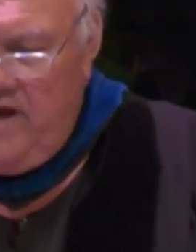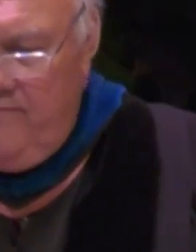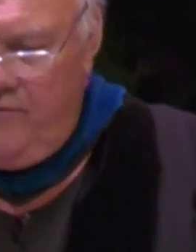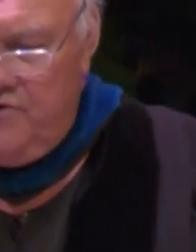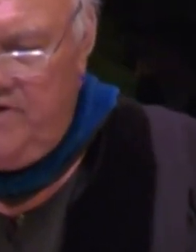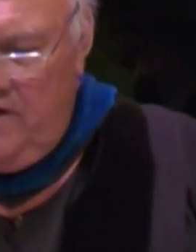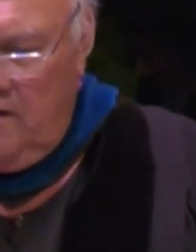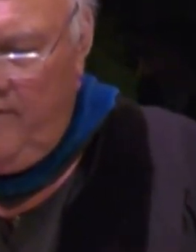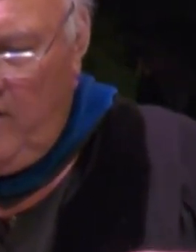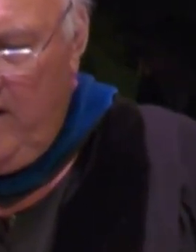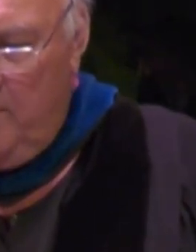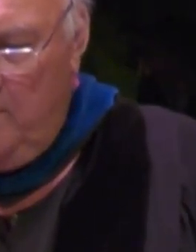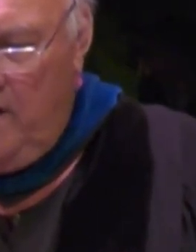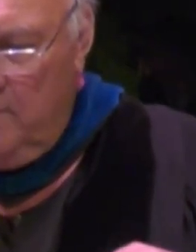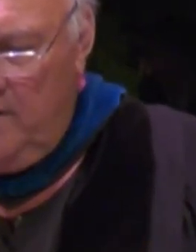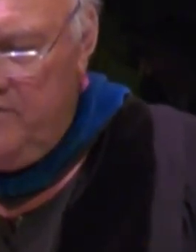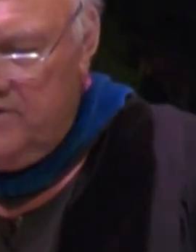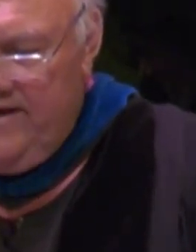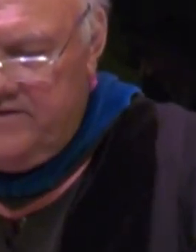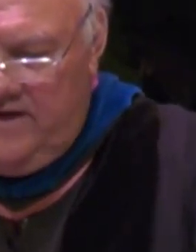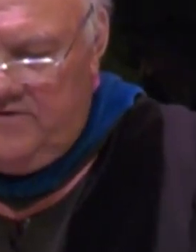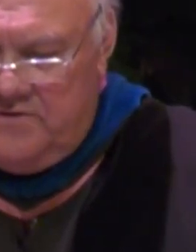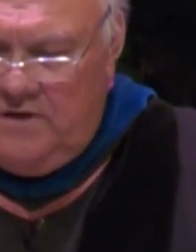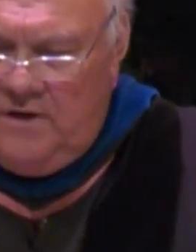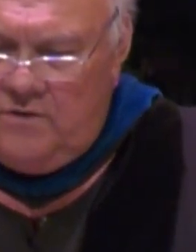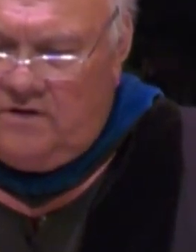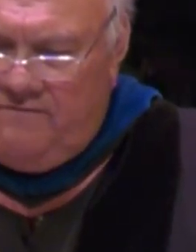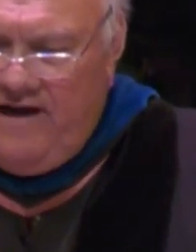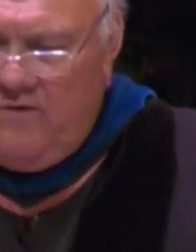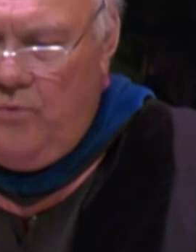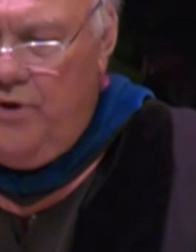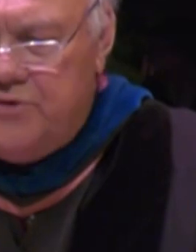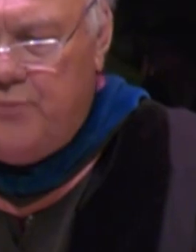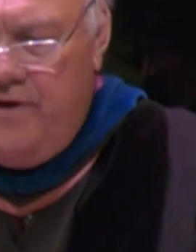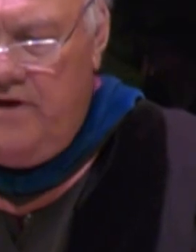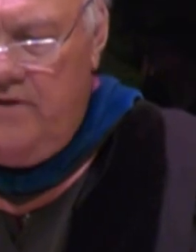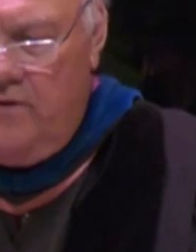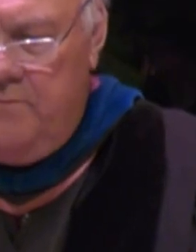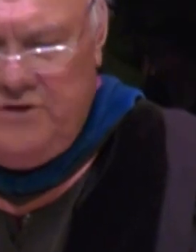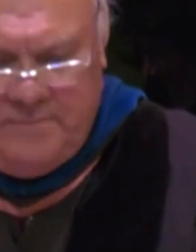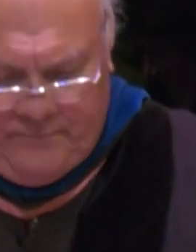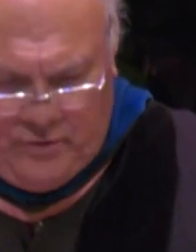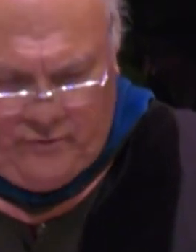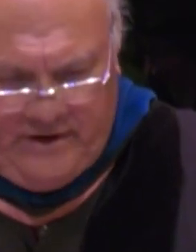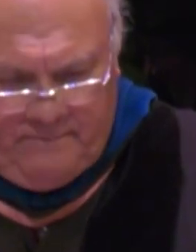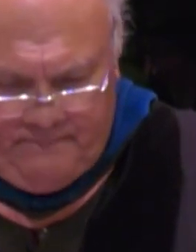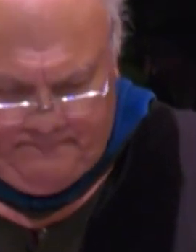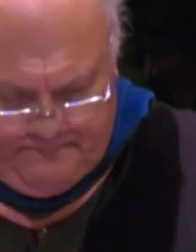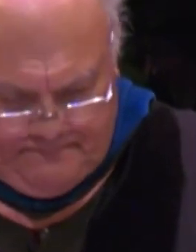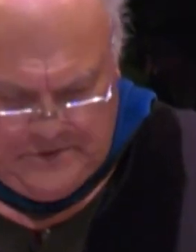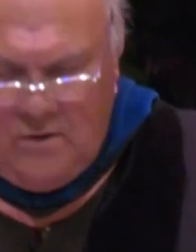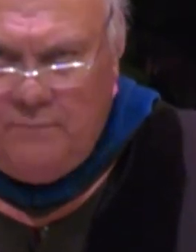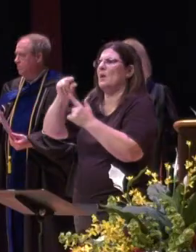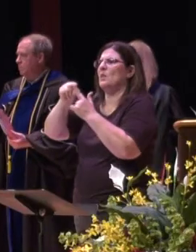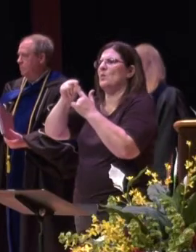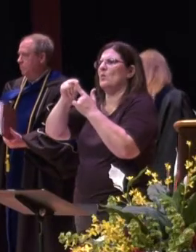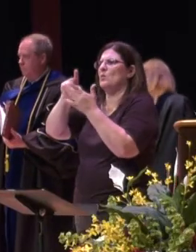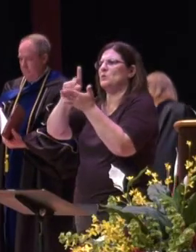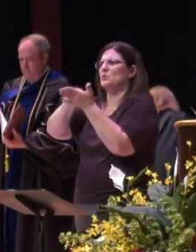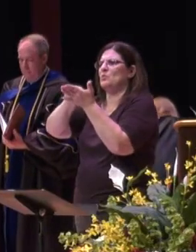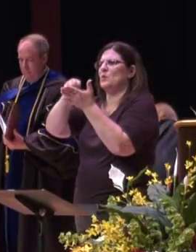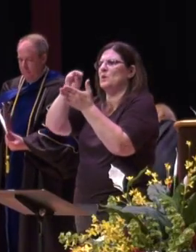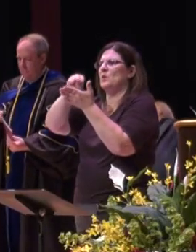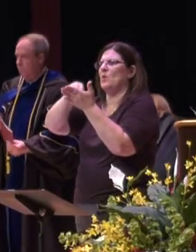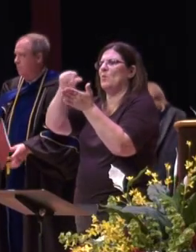Please stand for the singing of our alma mater by Miss Lexi Henson. You can find the words printed in your commencement program. Page